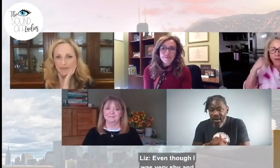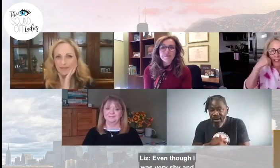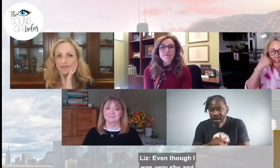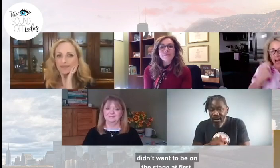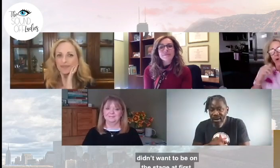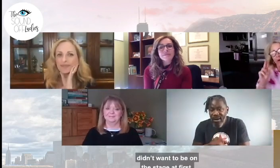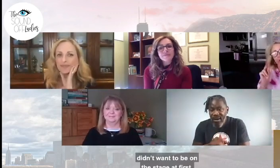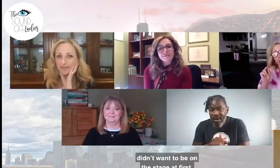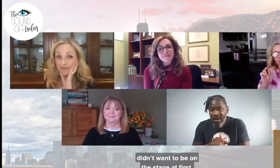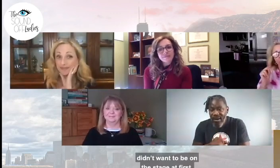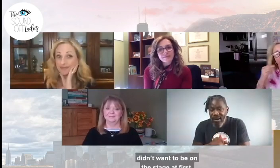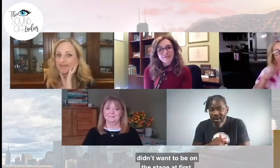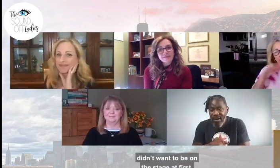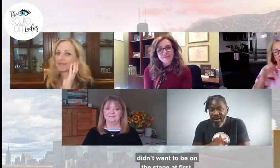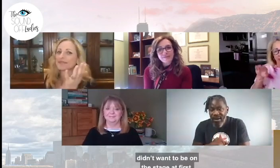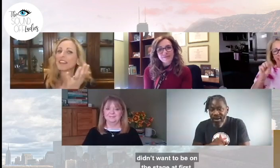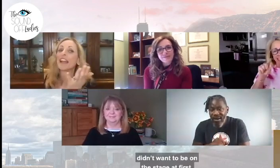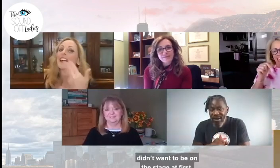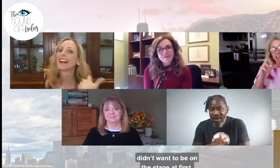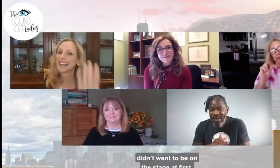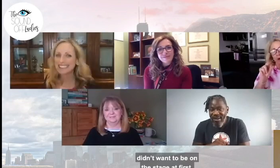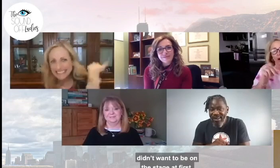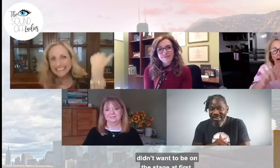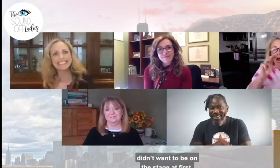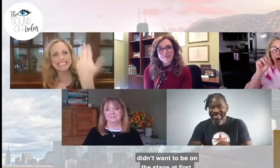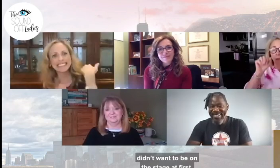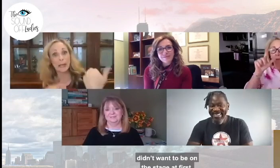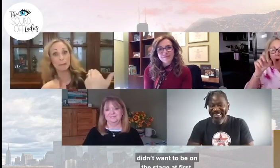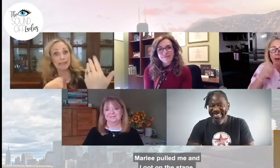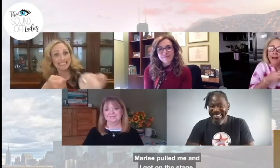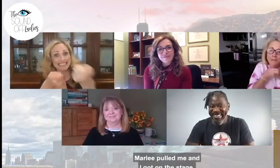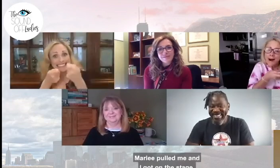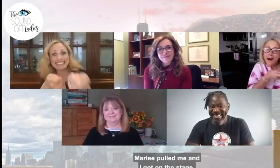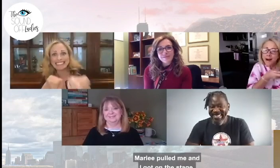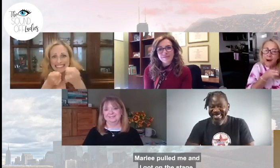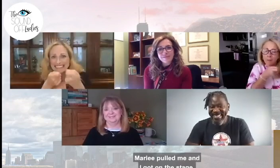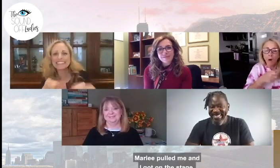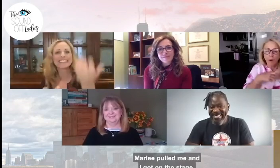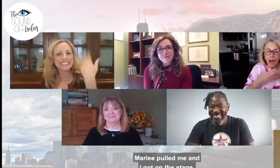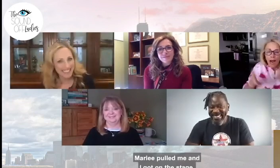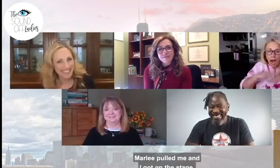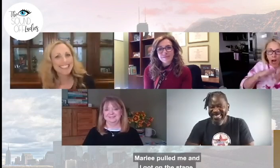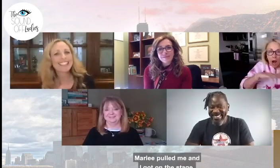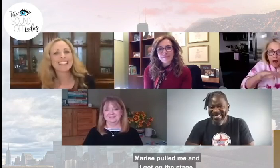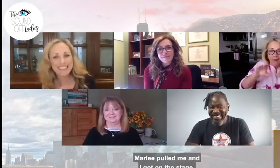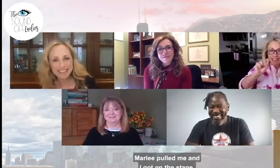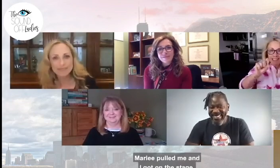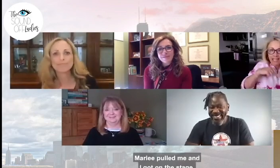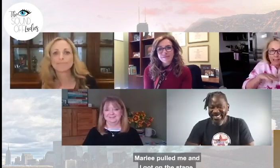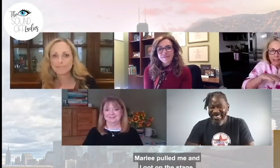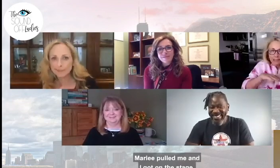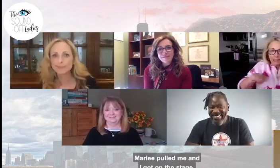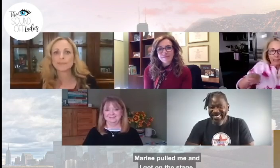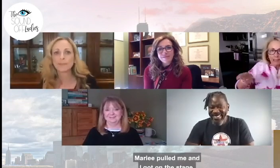And I was very shy growing up, Liz says. I said, no, I didn't want to try that. And Marley pulled me on stage